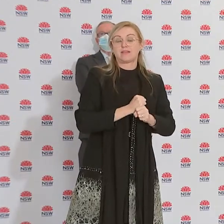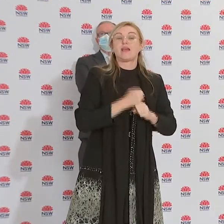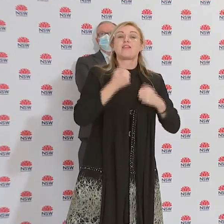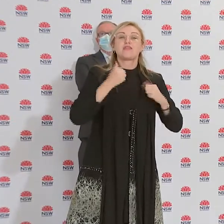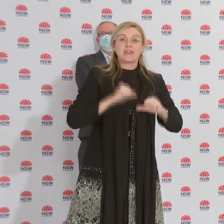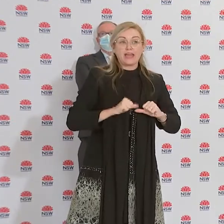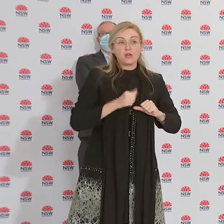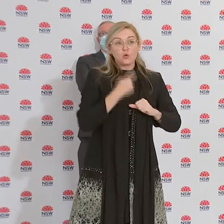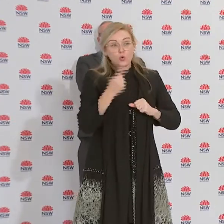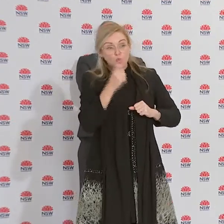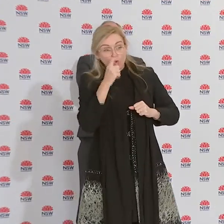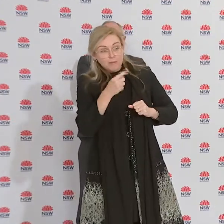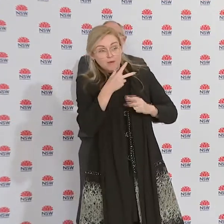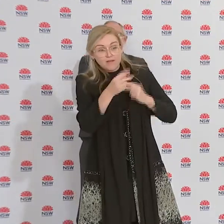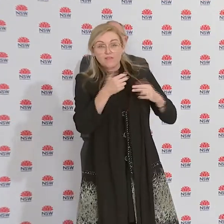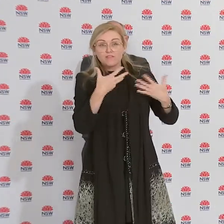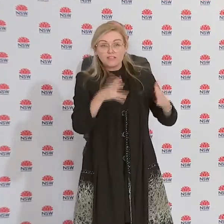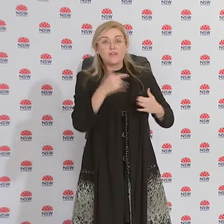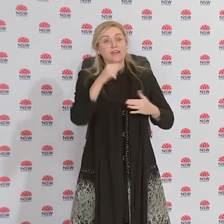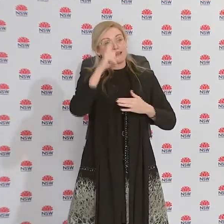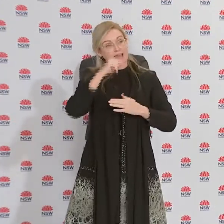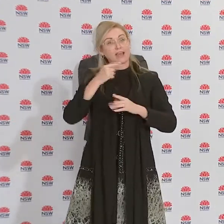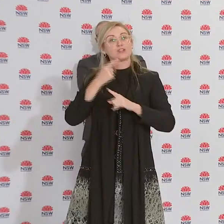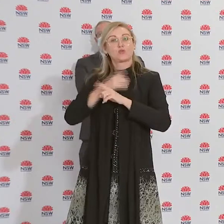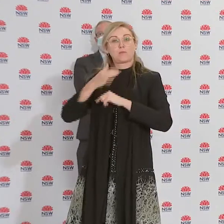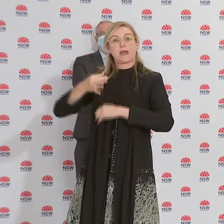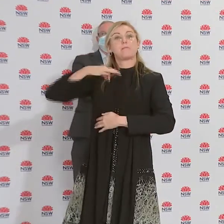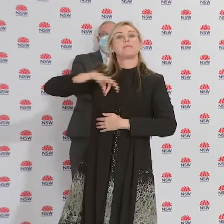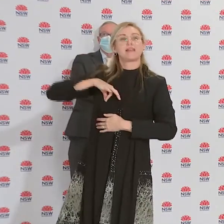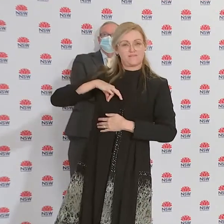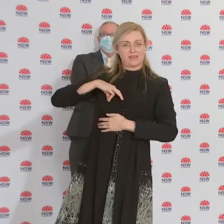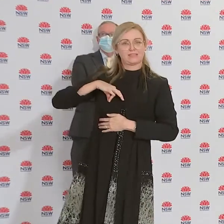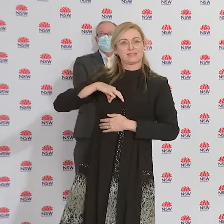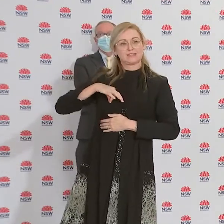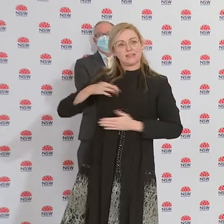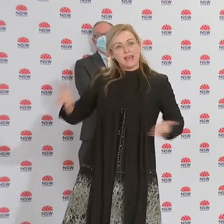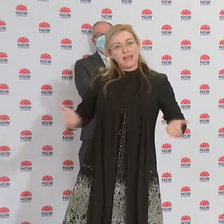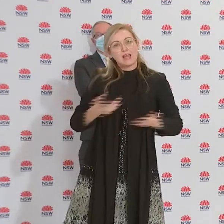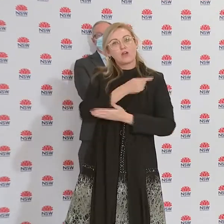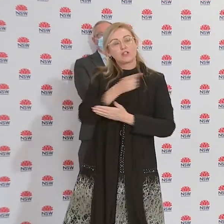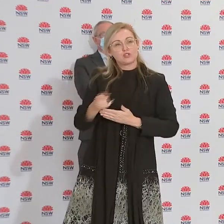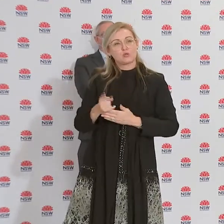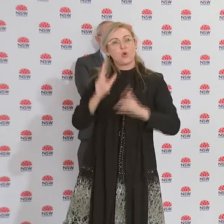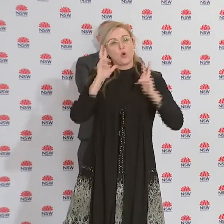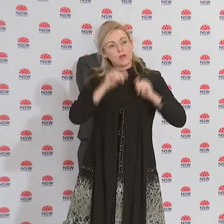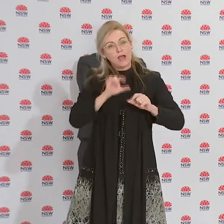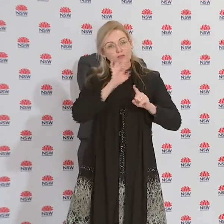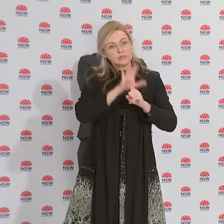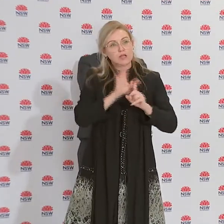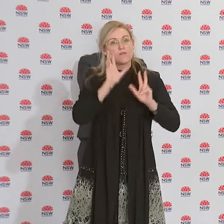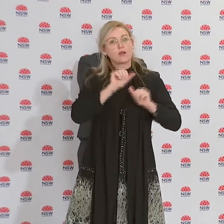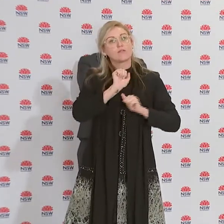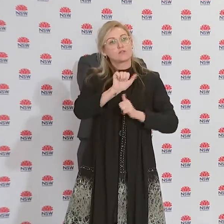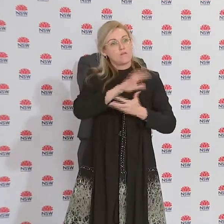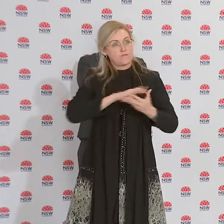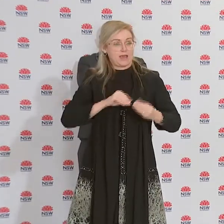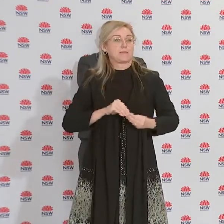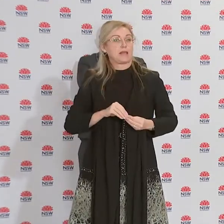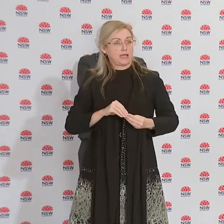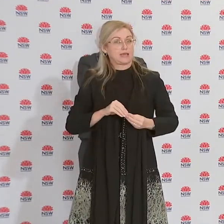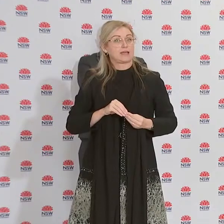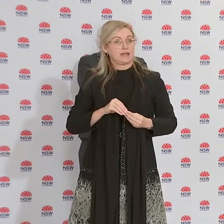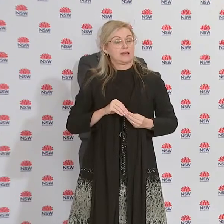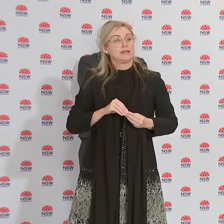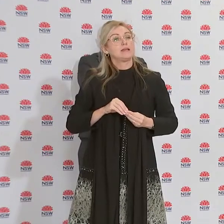we can incentivise people to get vaccinated, how we can incentivise them to take care of themselves, their family and the broader community. And that's definitely